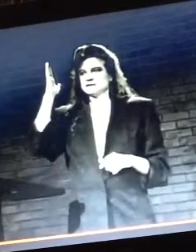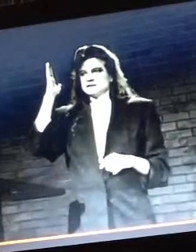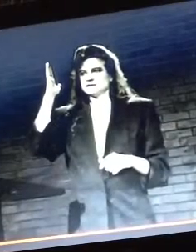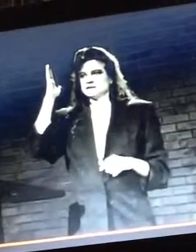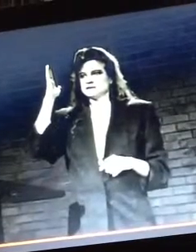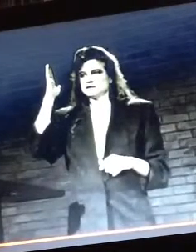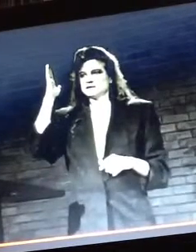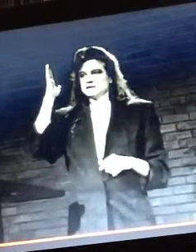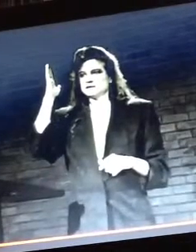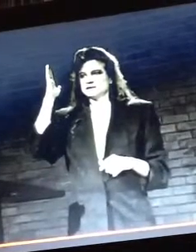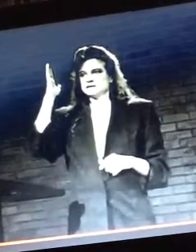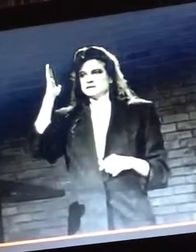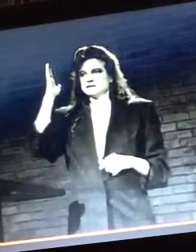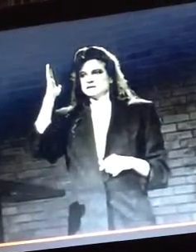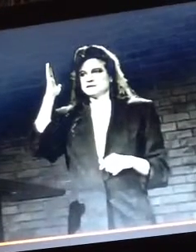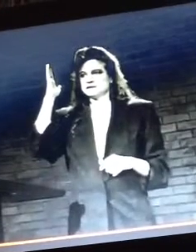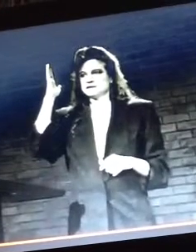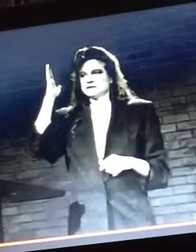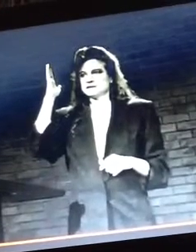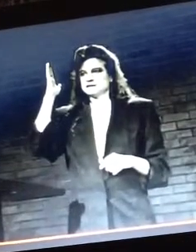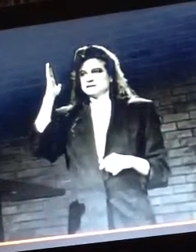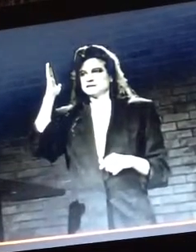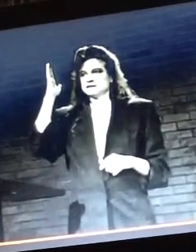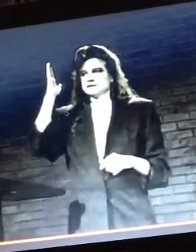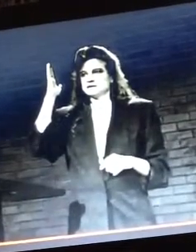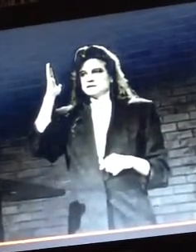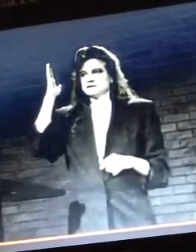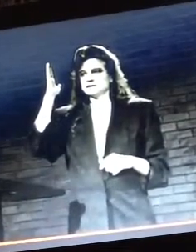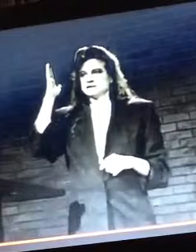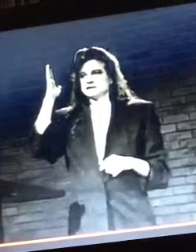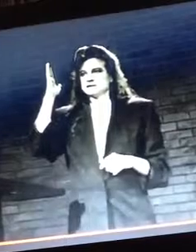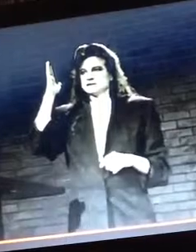found 2 women certified interpreters from Chicago,